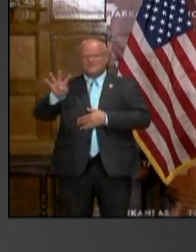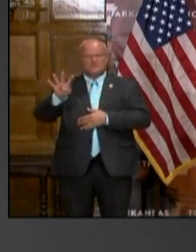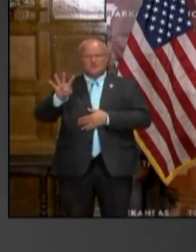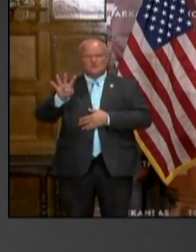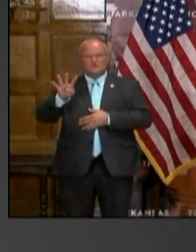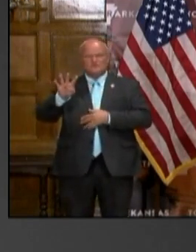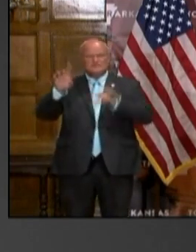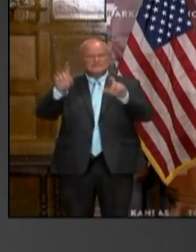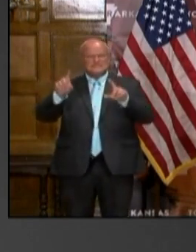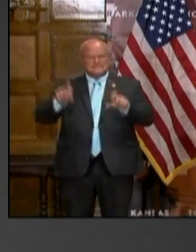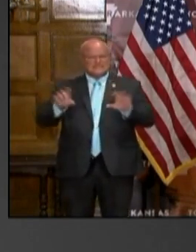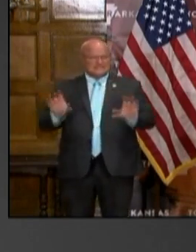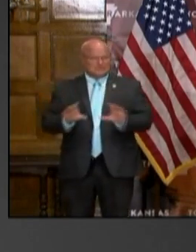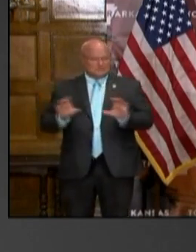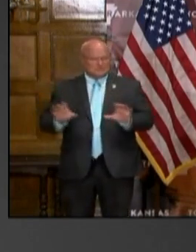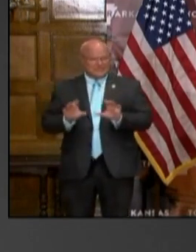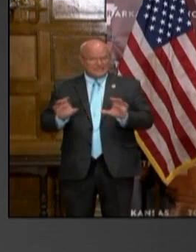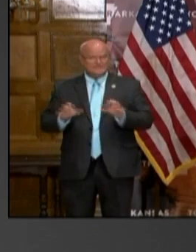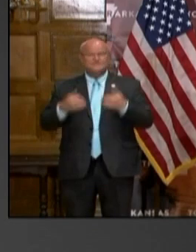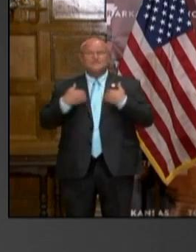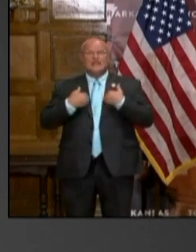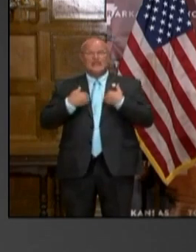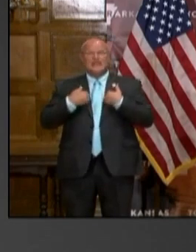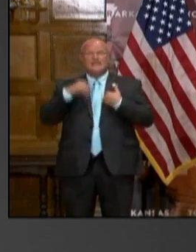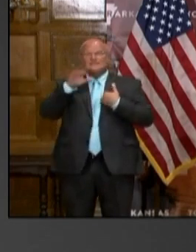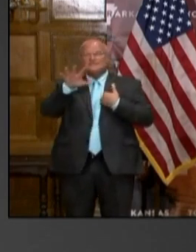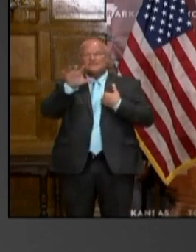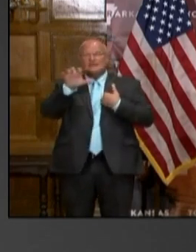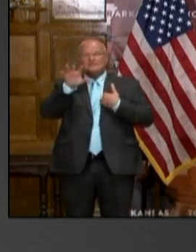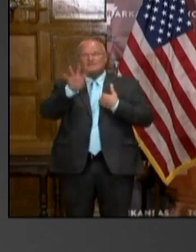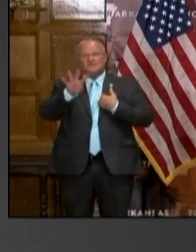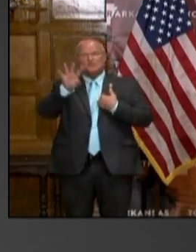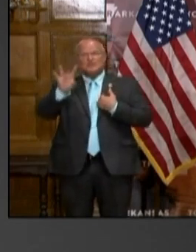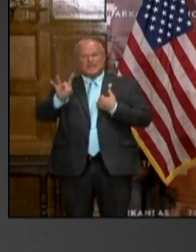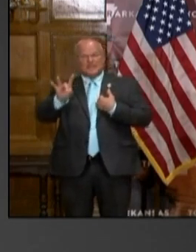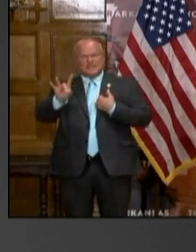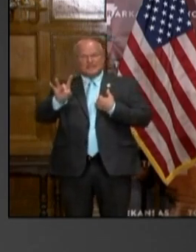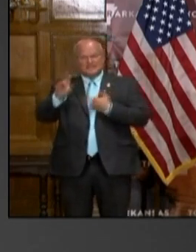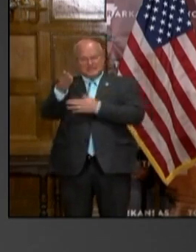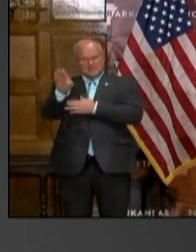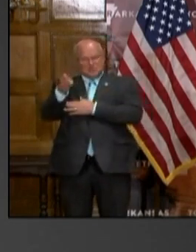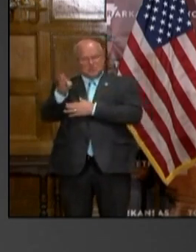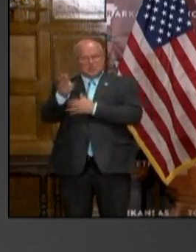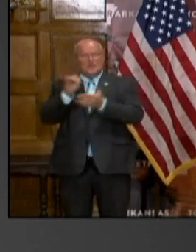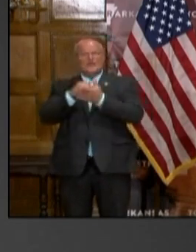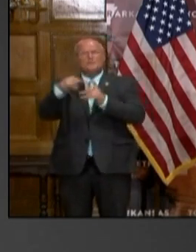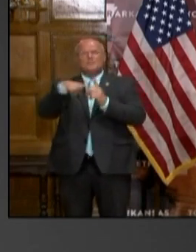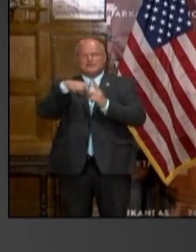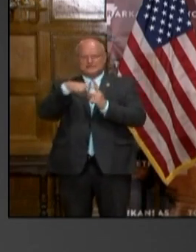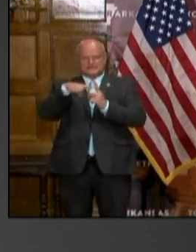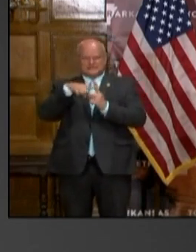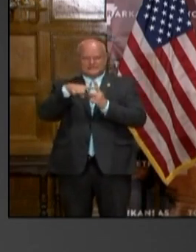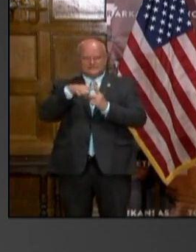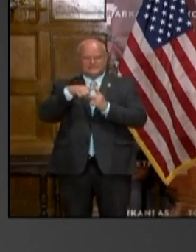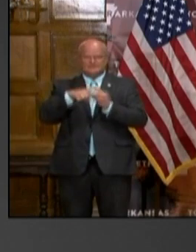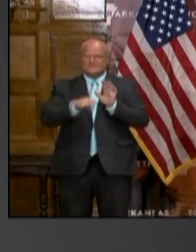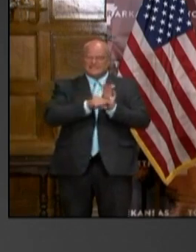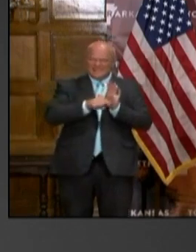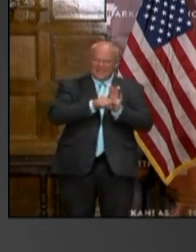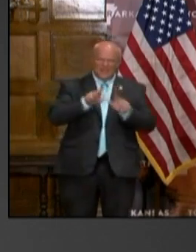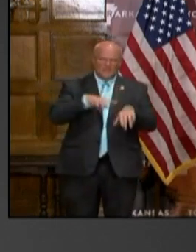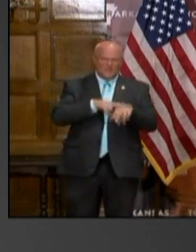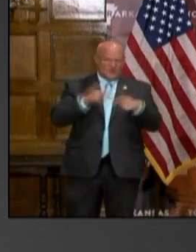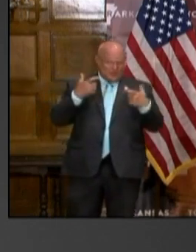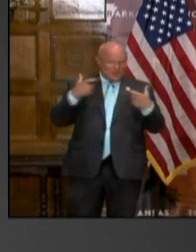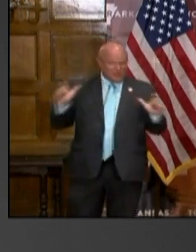5,084 tests that were done, we had 548, which is in the blue, that were positive. The negative, of course,